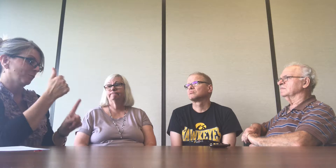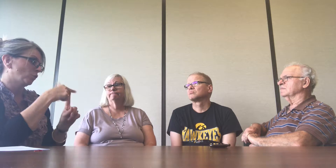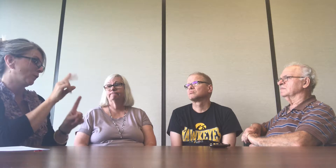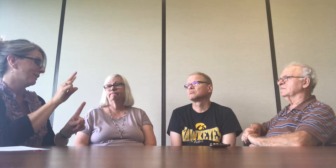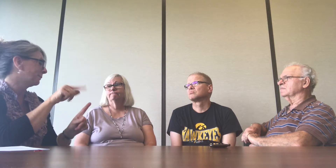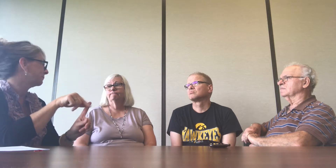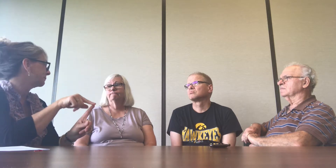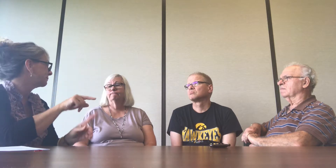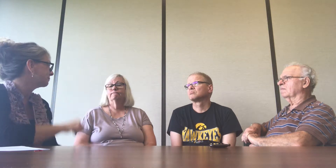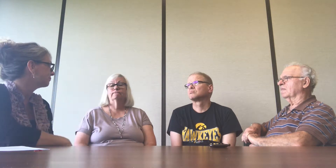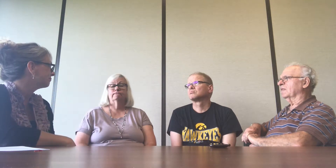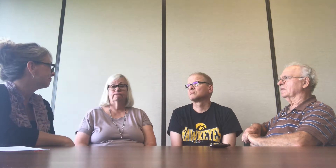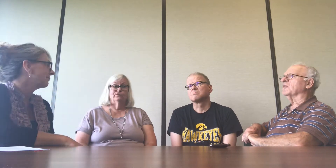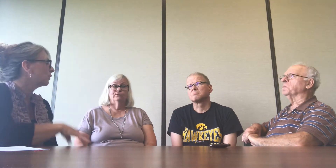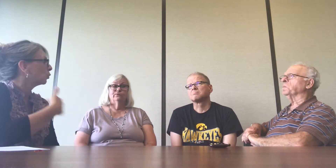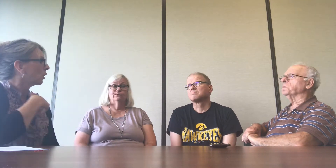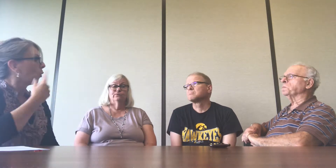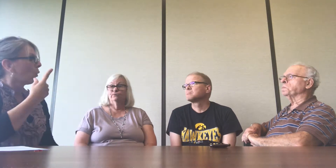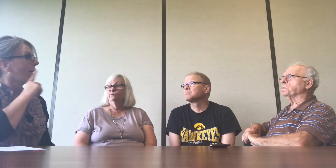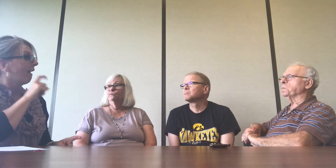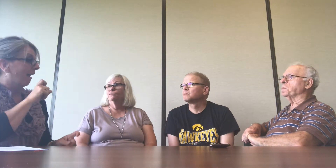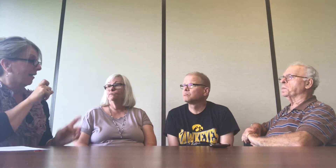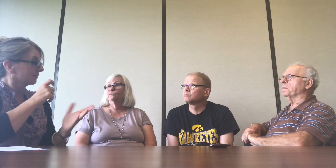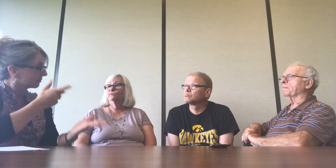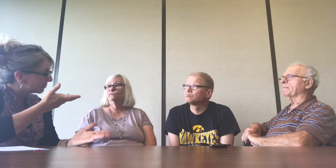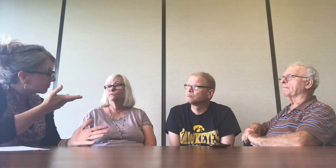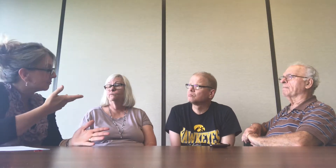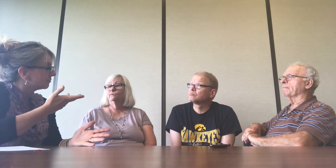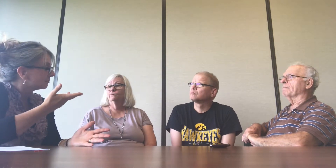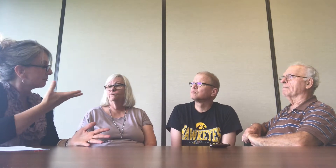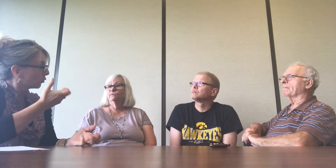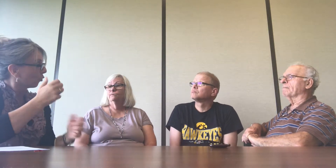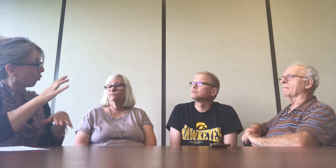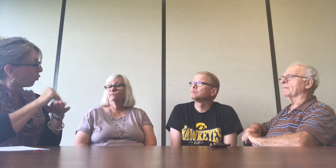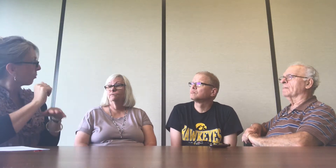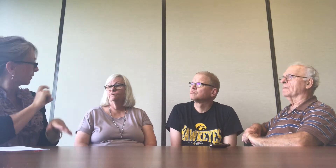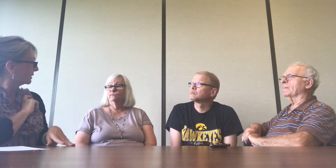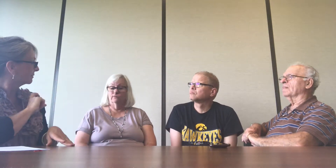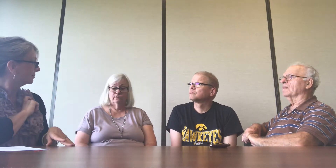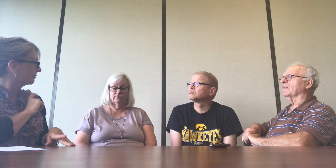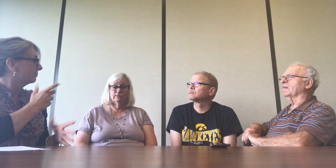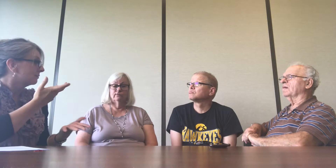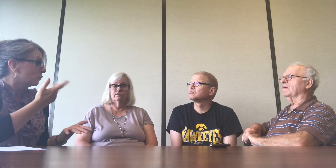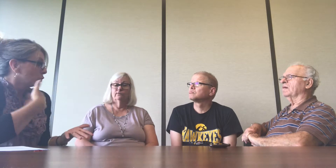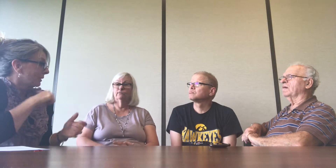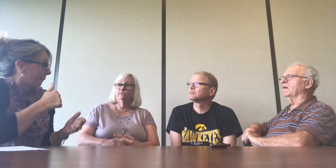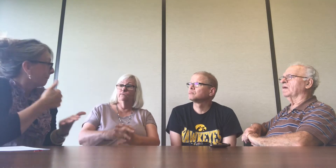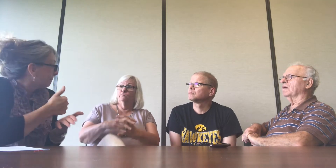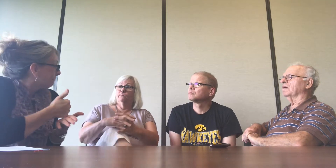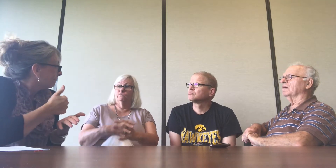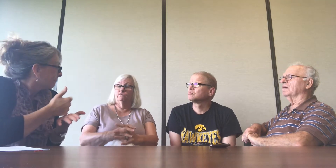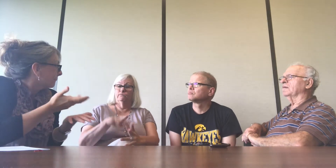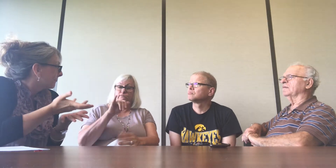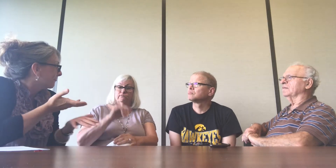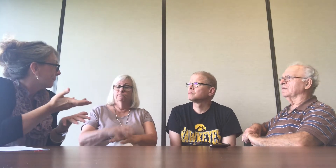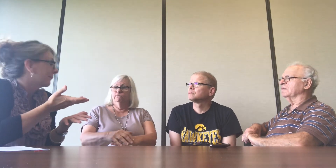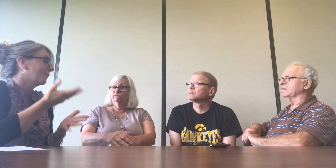18. Because we are victim-centered. We always ask them if they want us to call